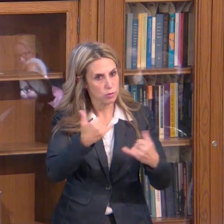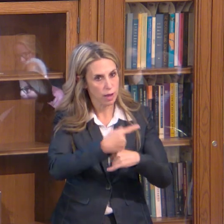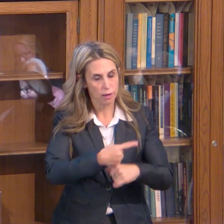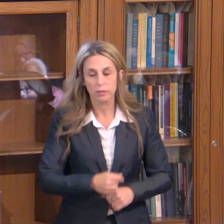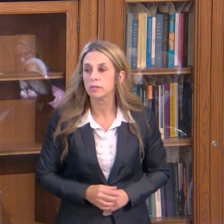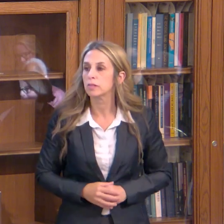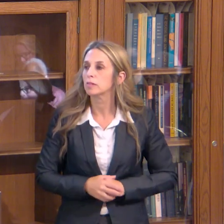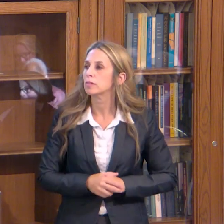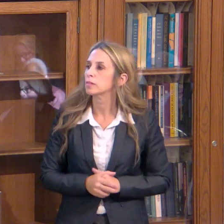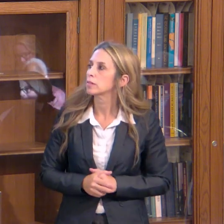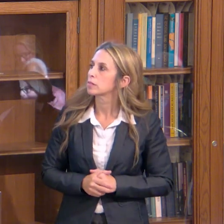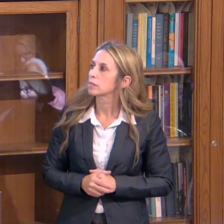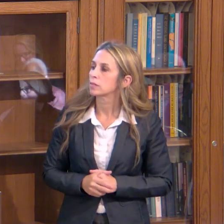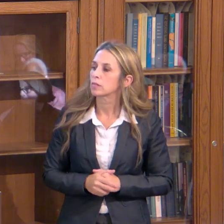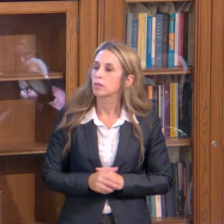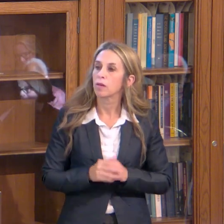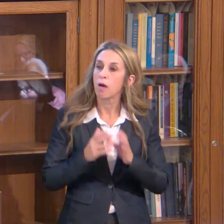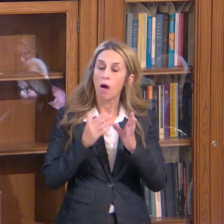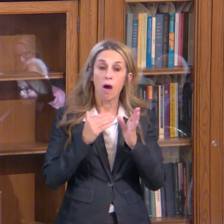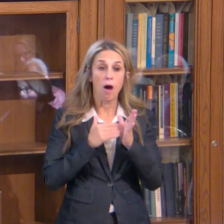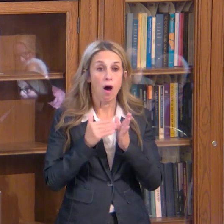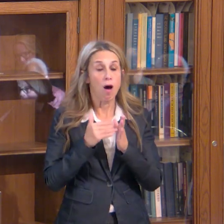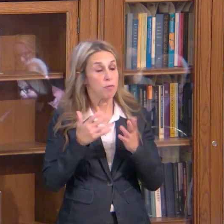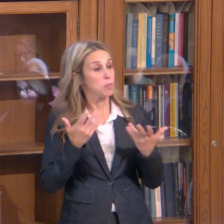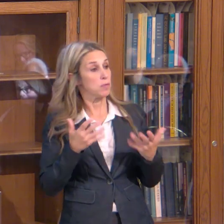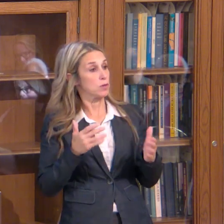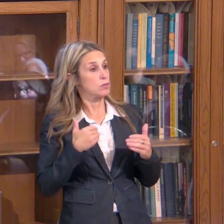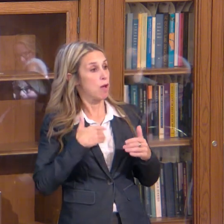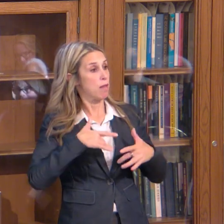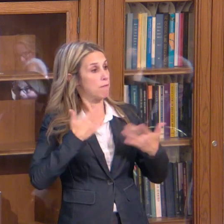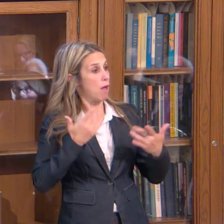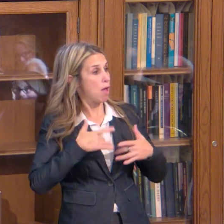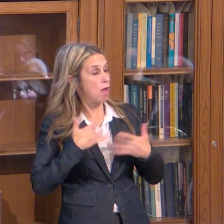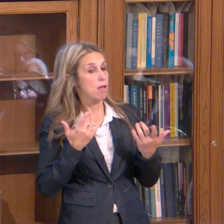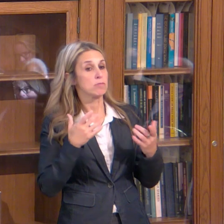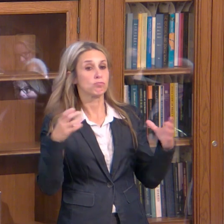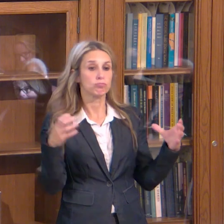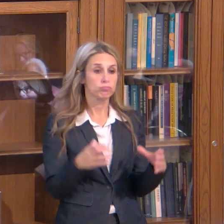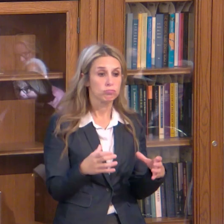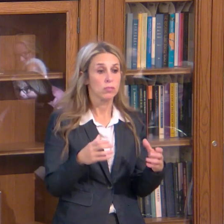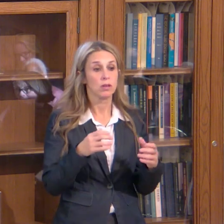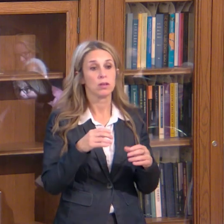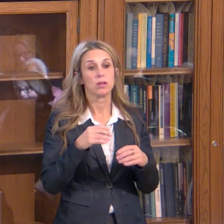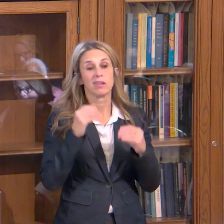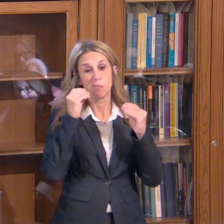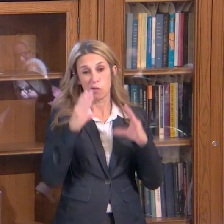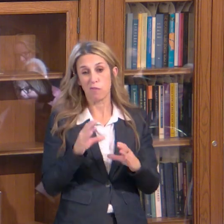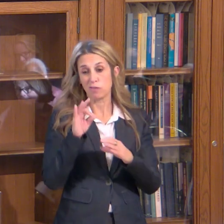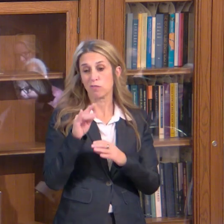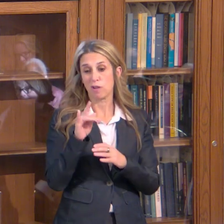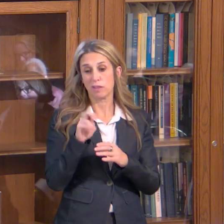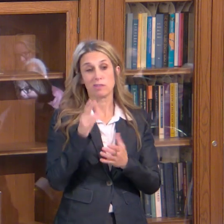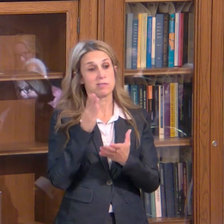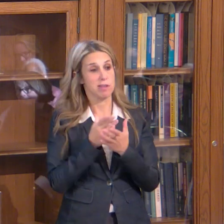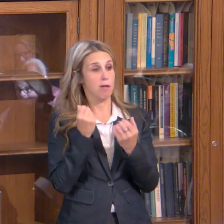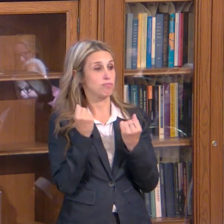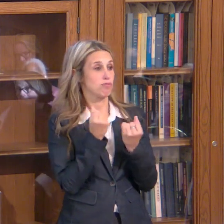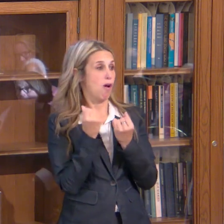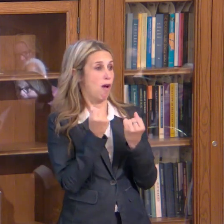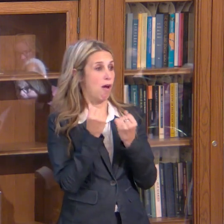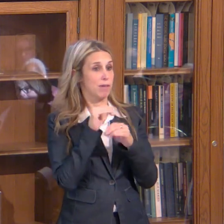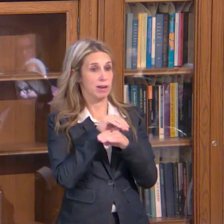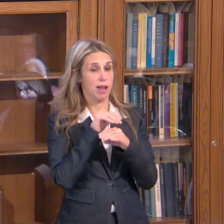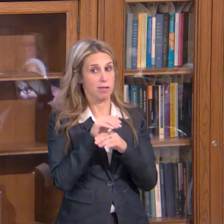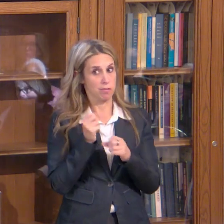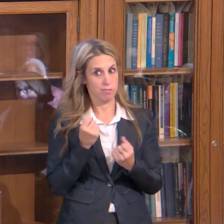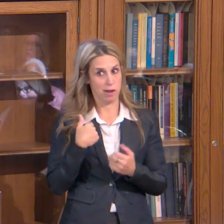uh it was often when we had events and with Professor Franklin stopped driving at night and many of us thought he should have